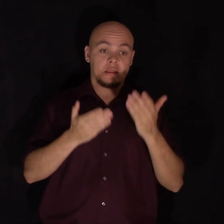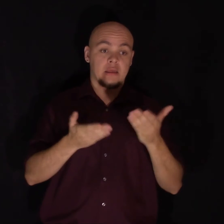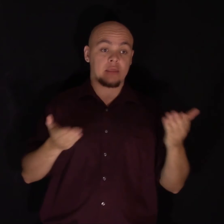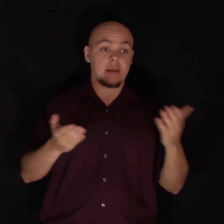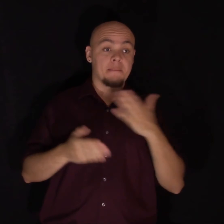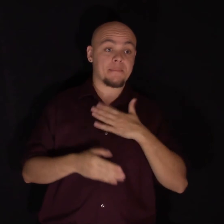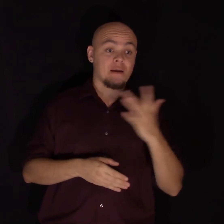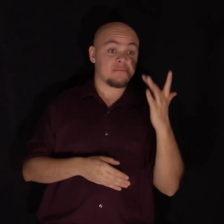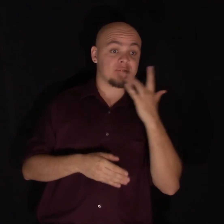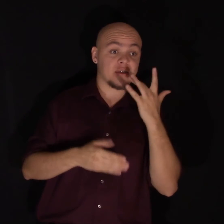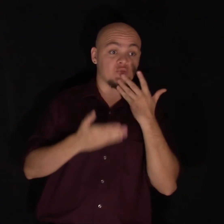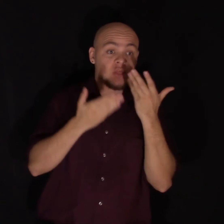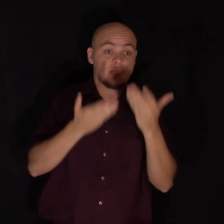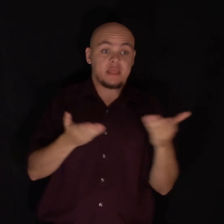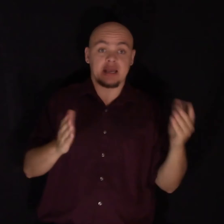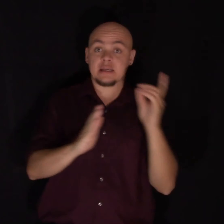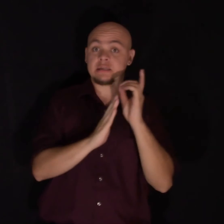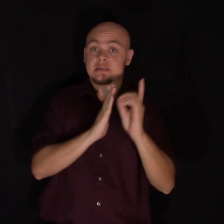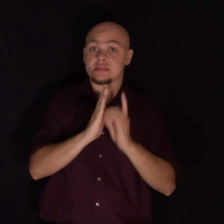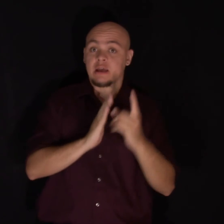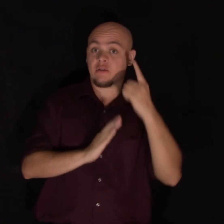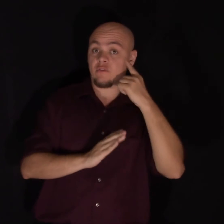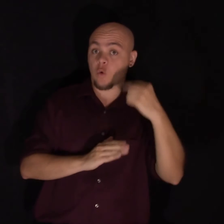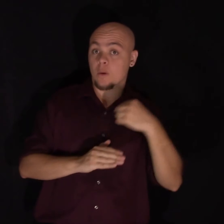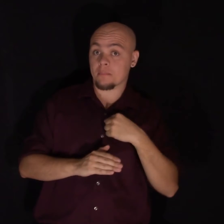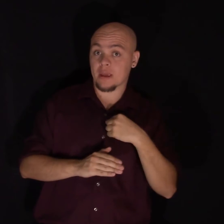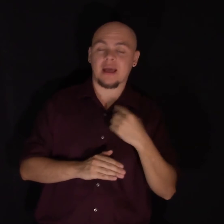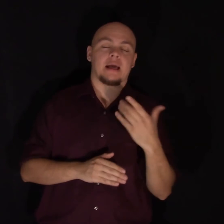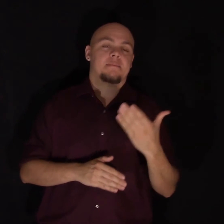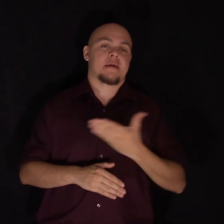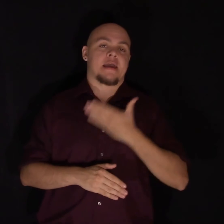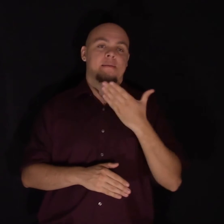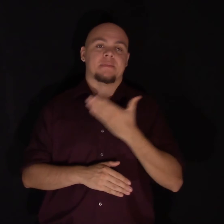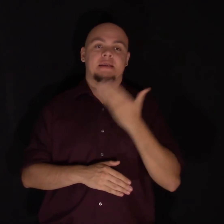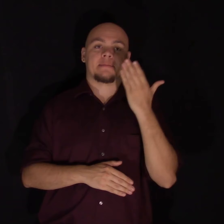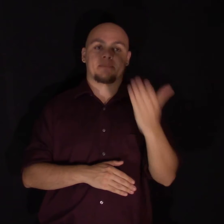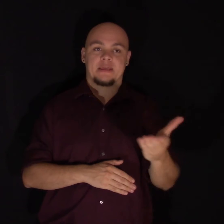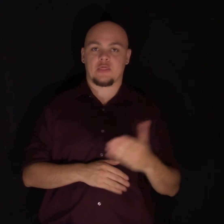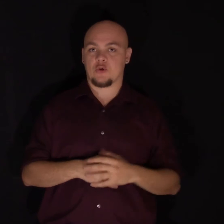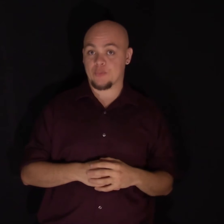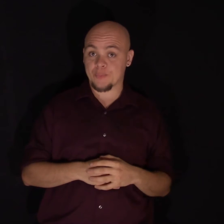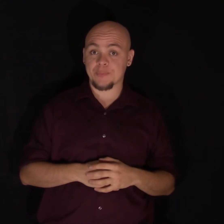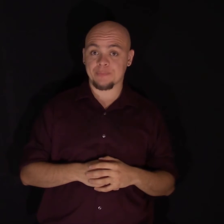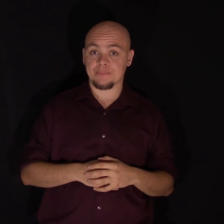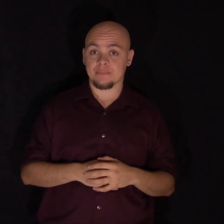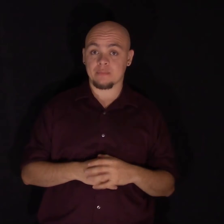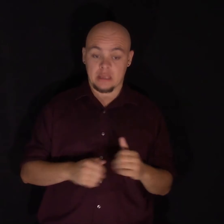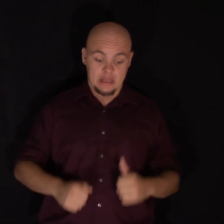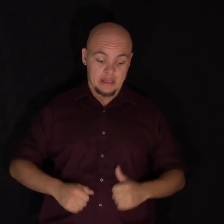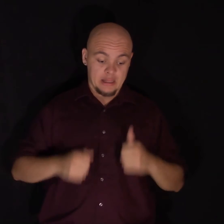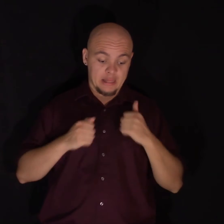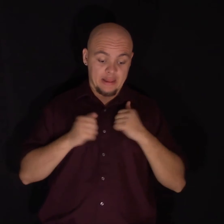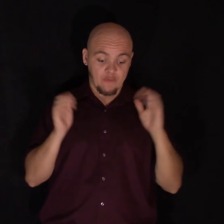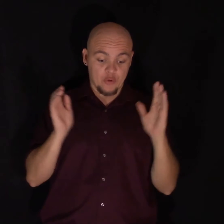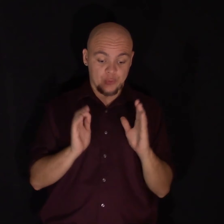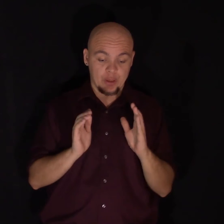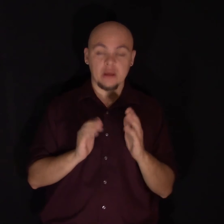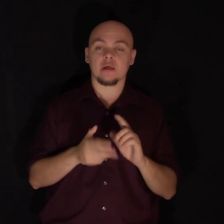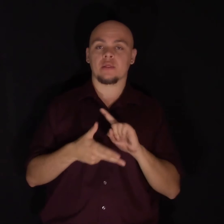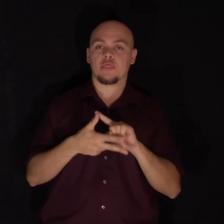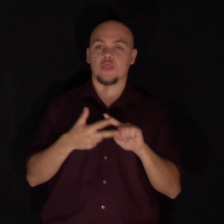favorite stuff, and really designed for me, I'm really excited to be there. So how can you live little? 3 main